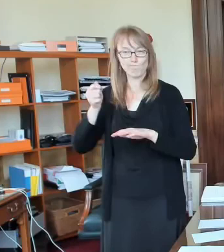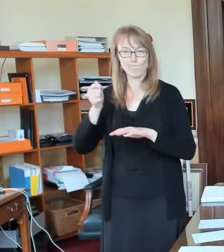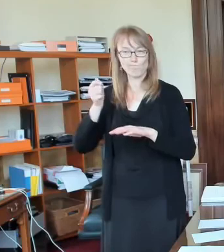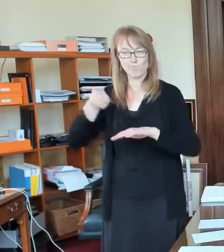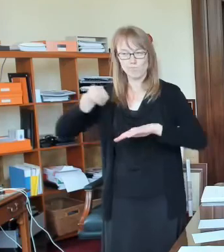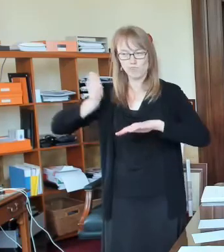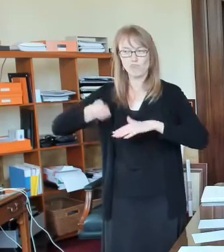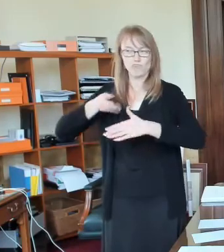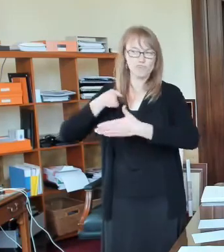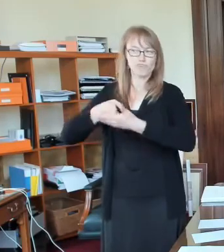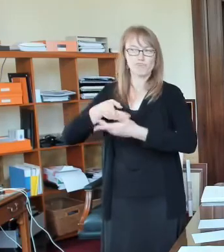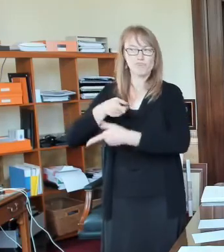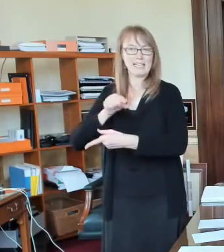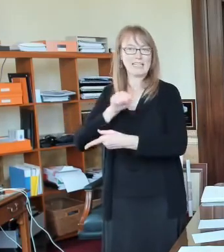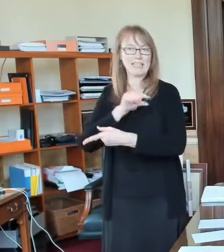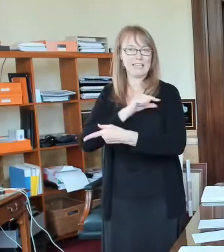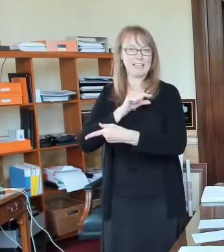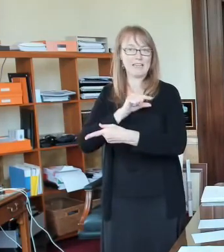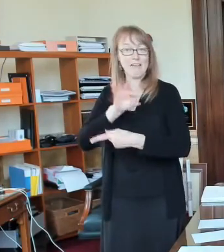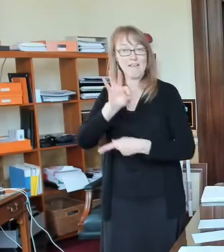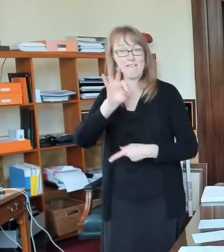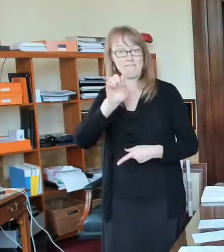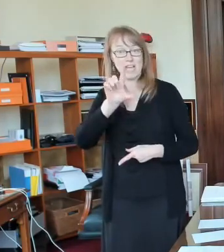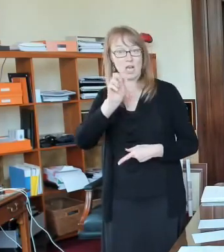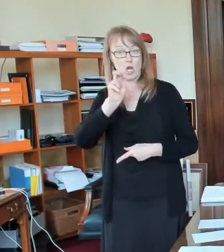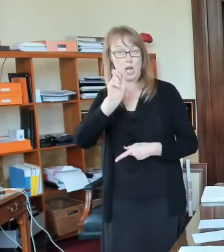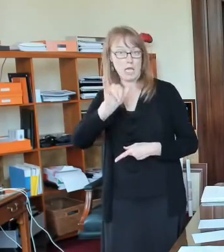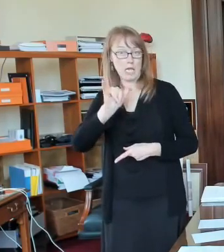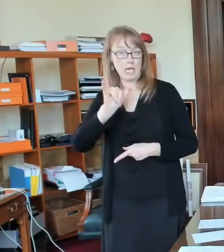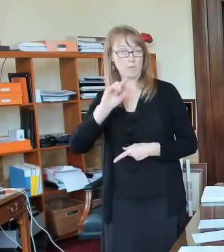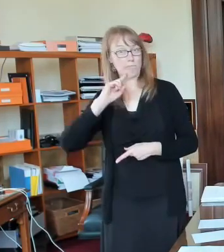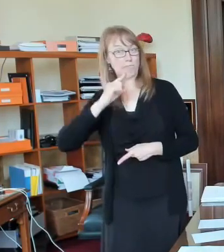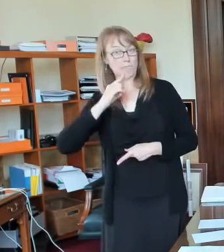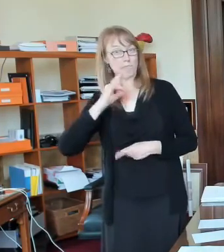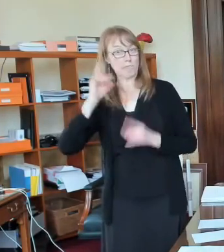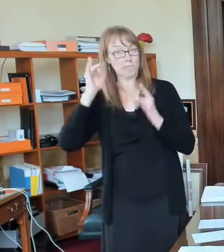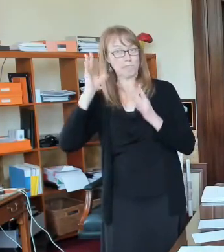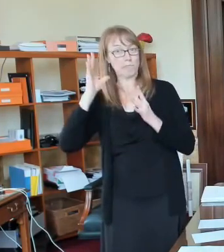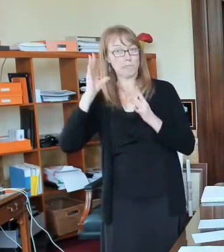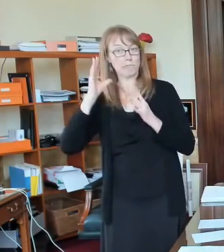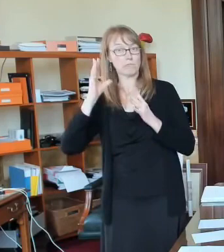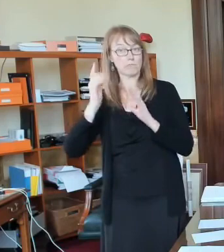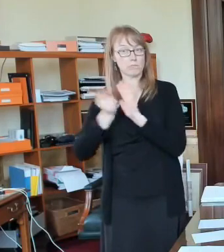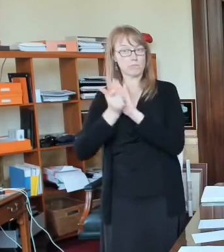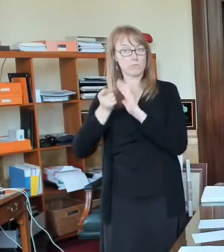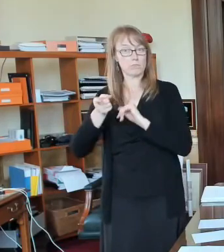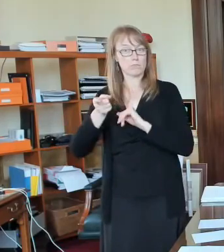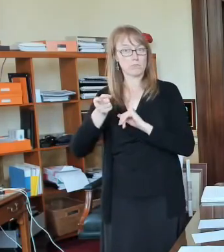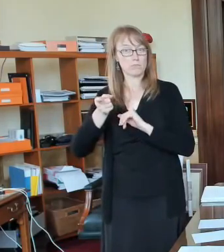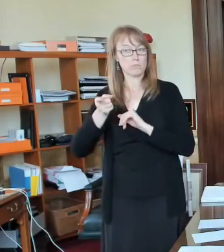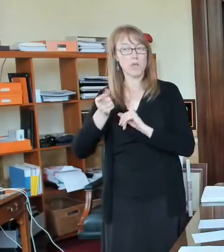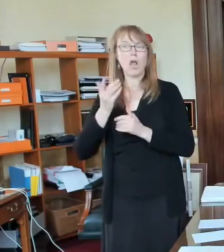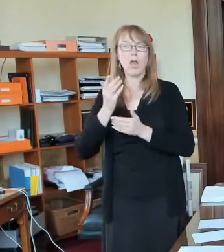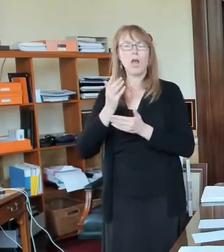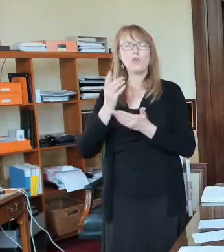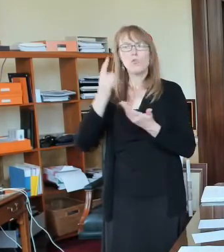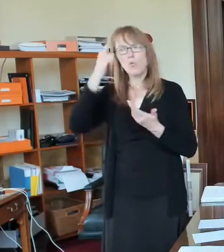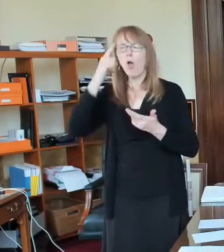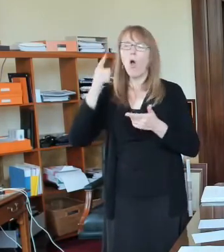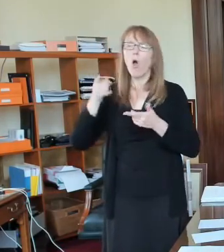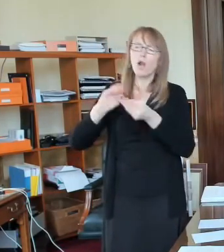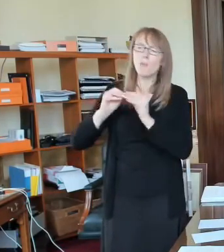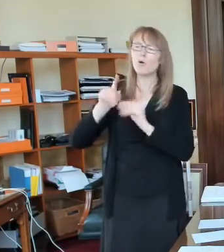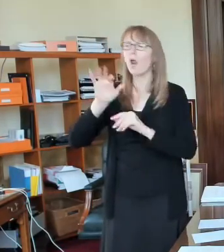And you may think numbers to numbers that all those people can pick up and go to CJC. But in